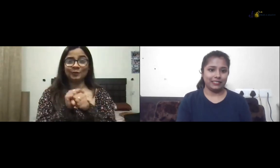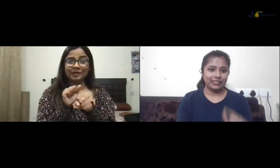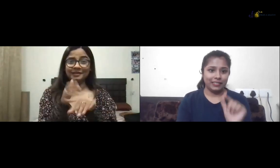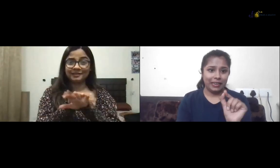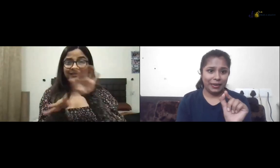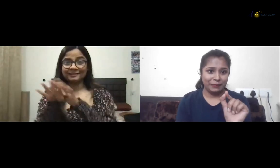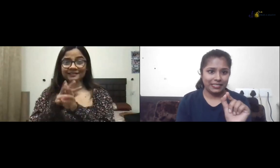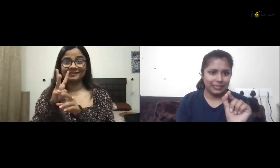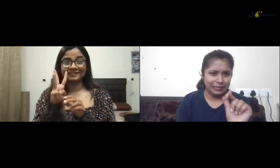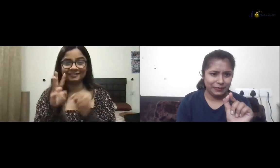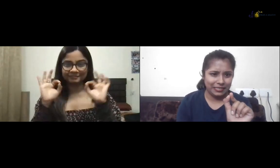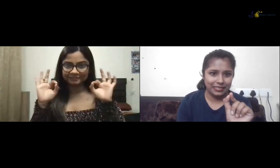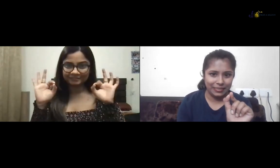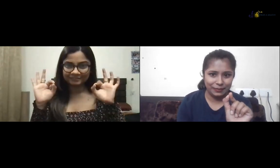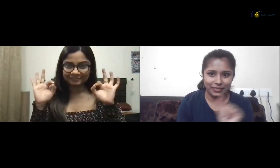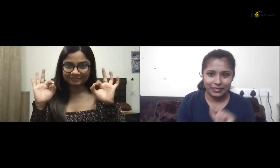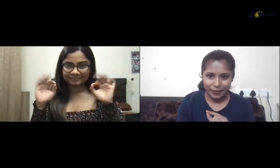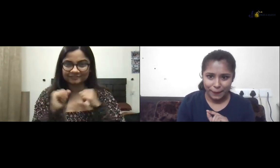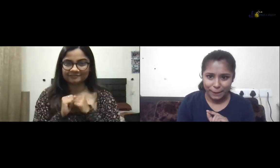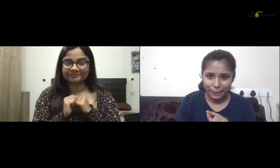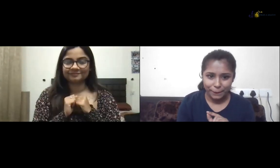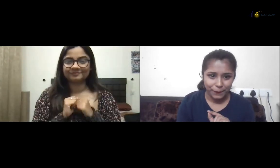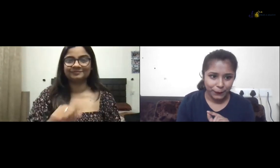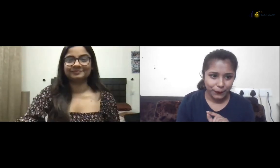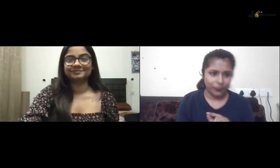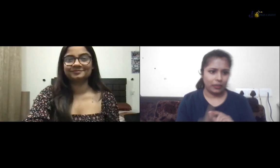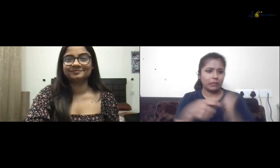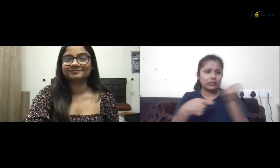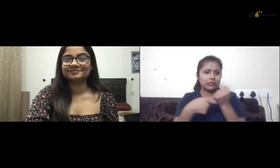like to congratulate. Wow. So you just doing a